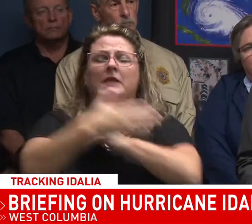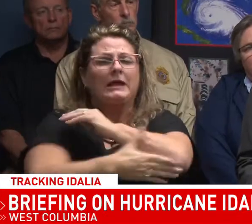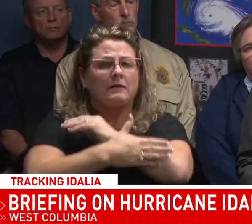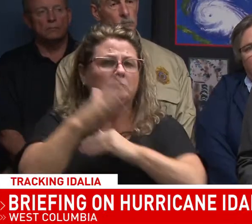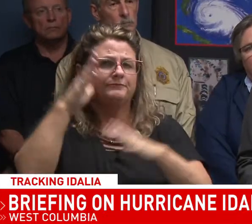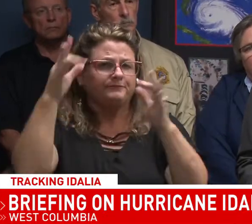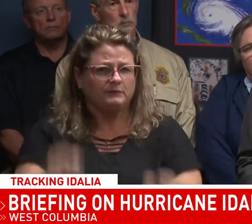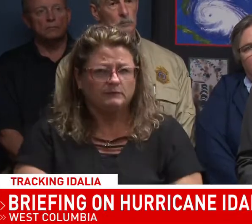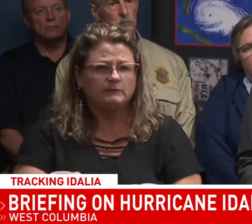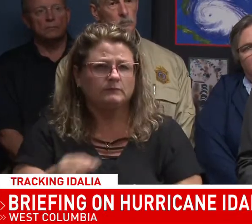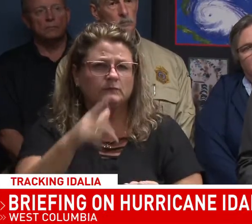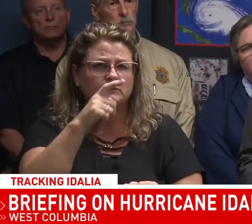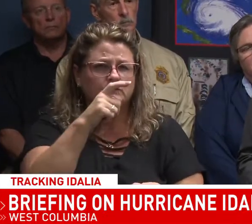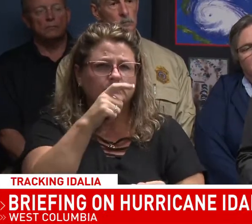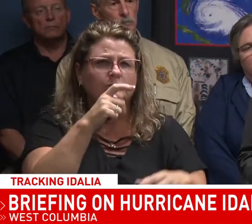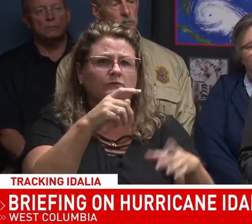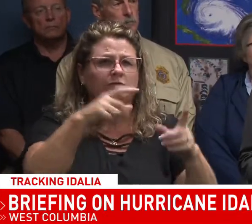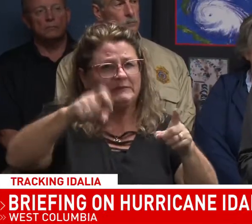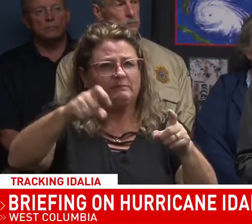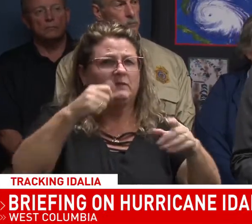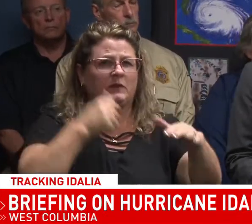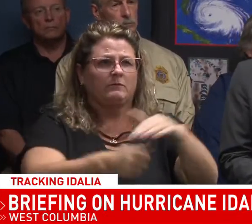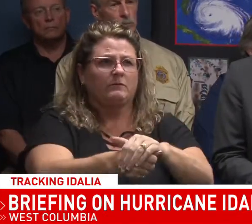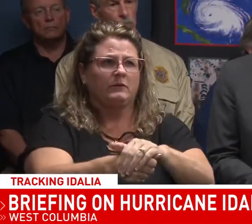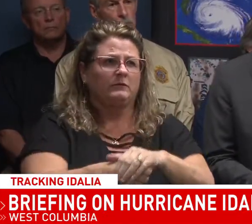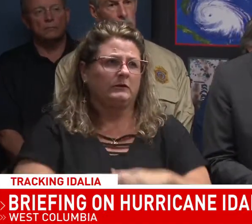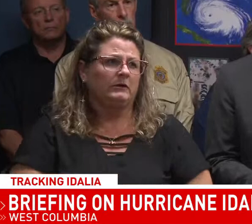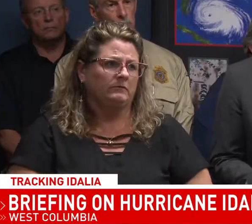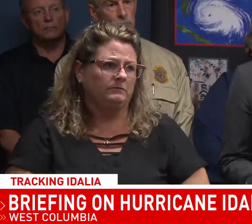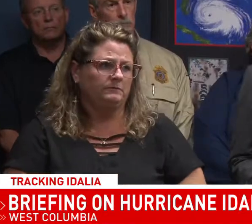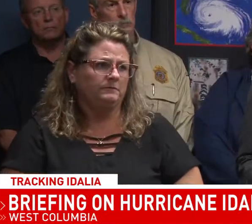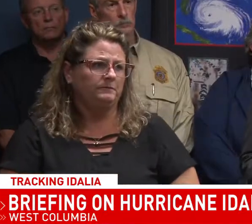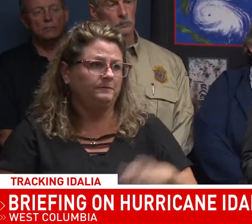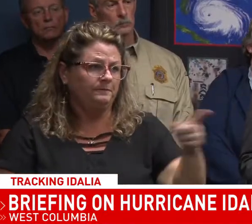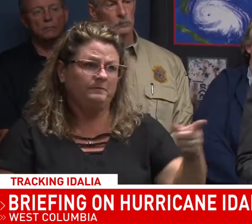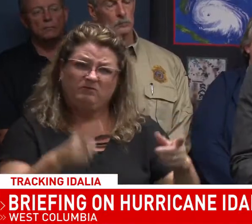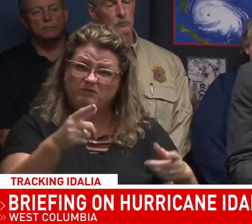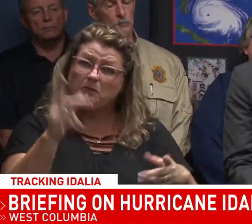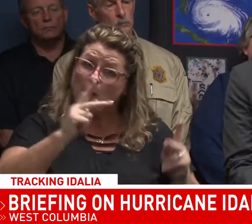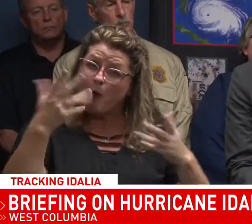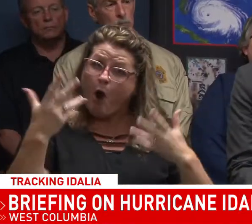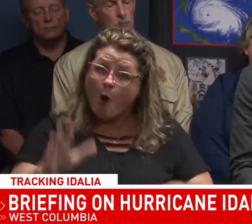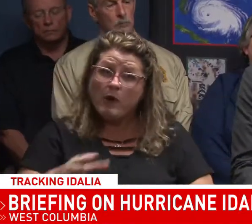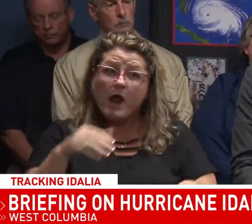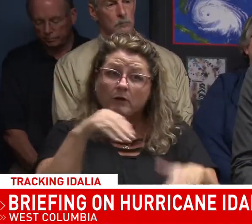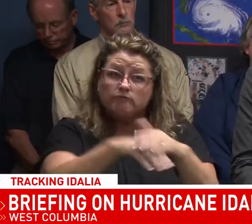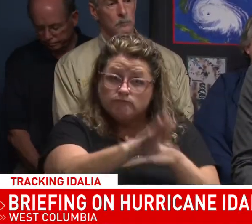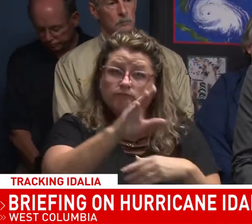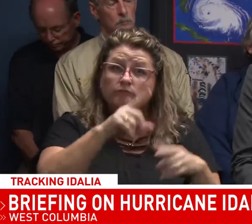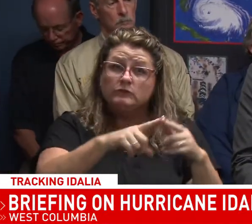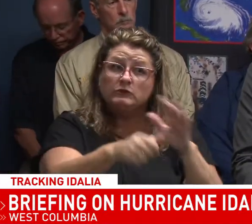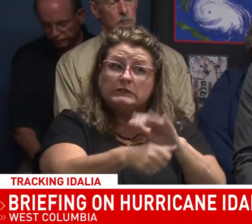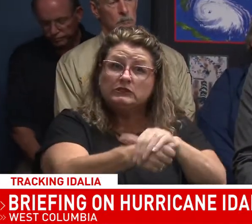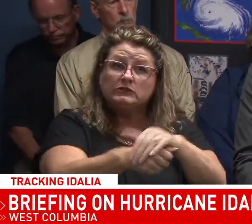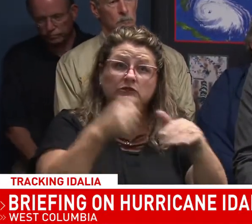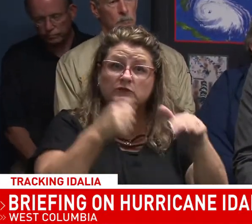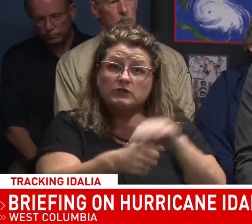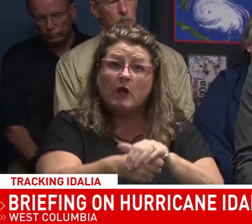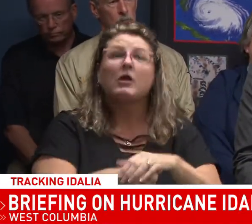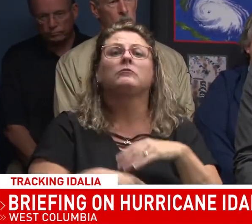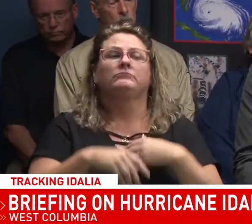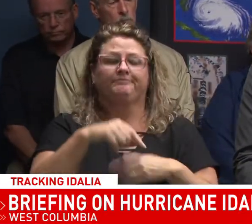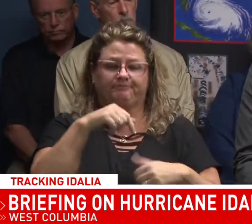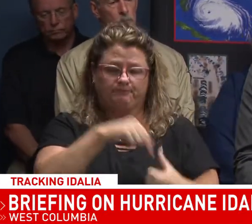the resources and support for that. Those people are already going to the shelters? So the Charleston